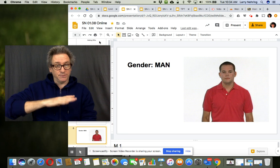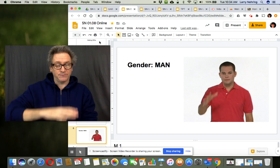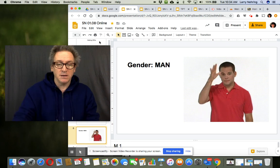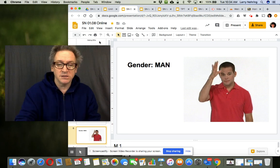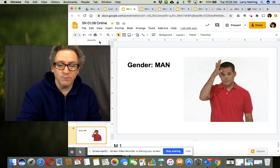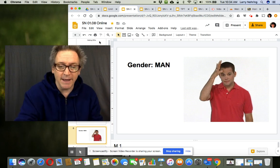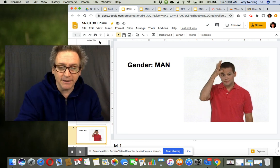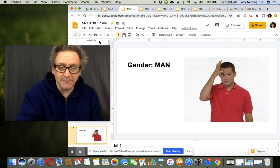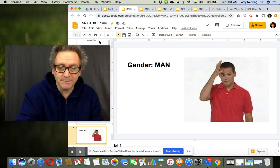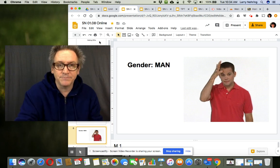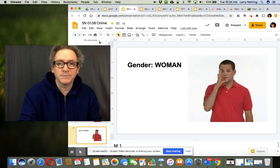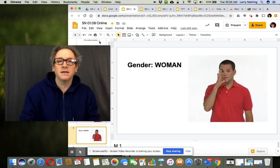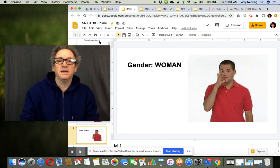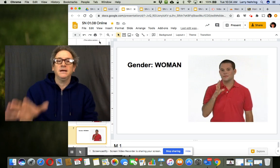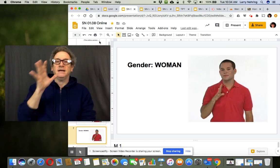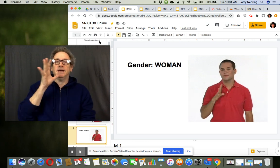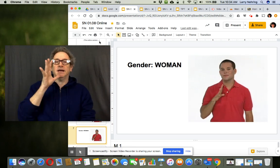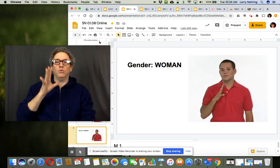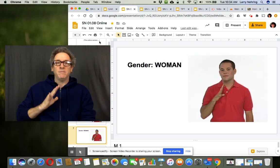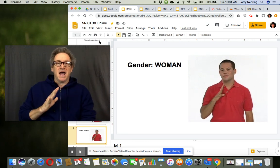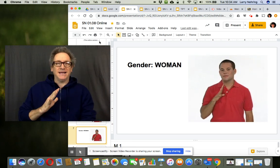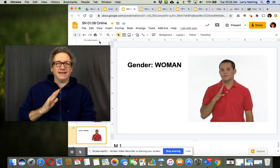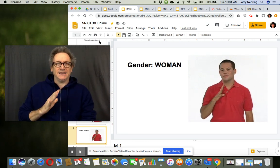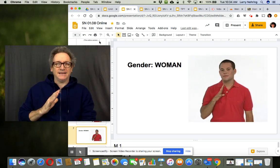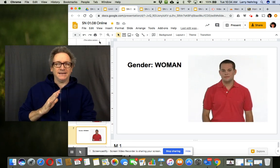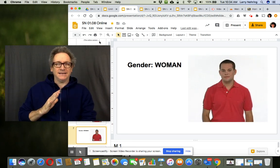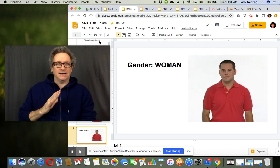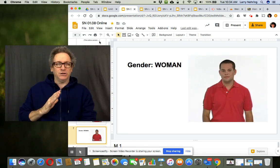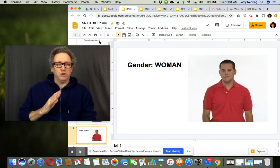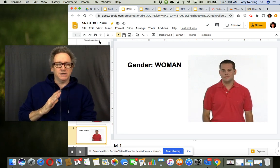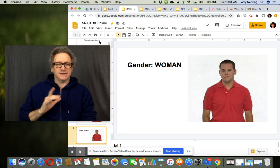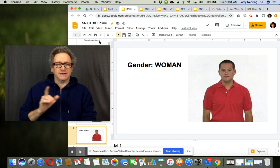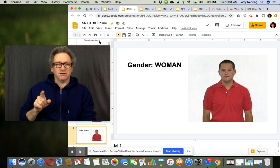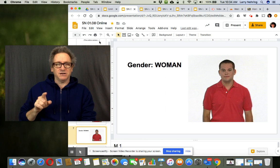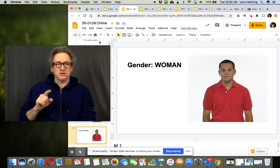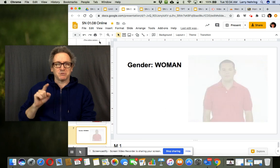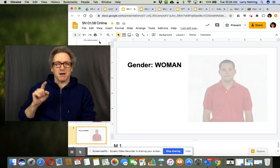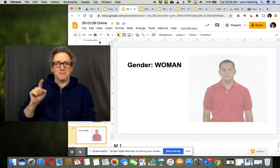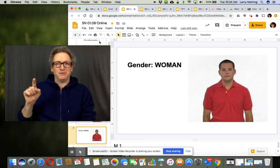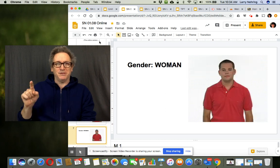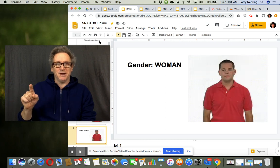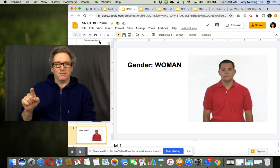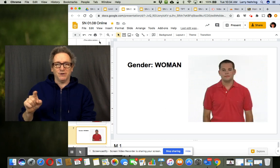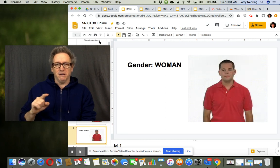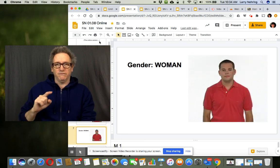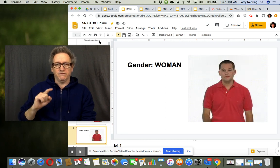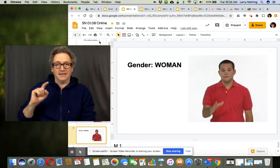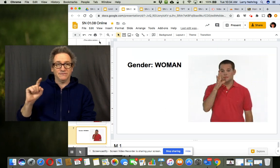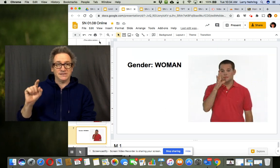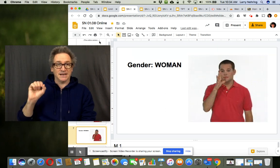shape. So man and woman. You'll notice that I've started to drop the number